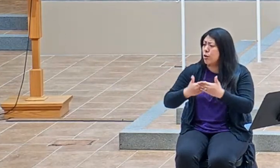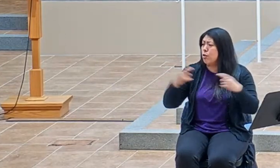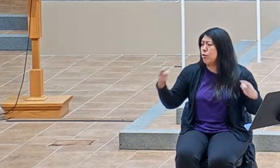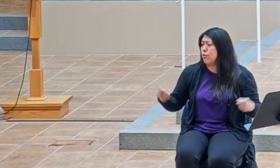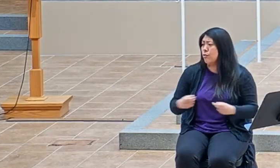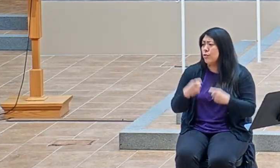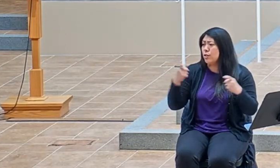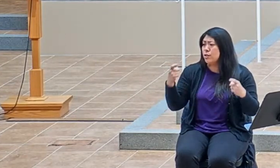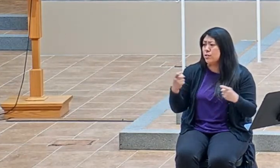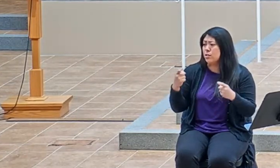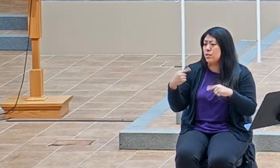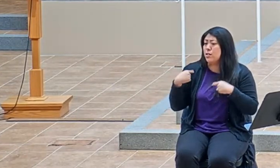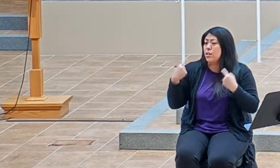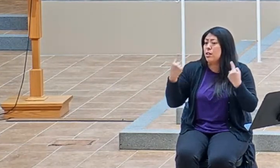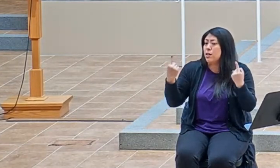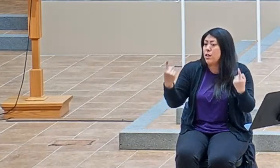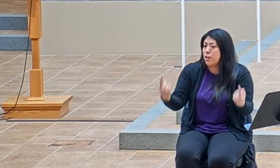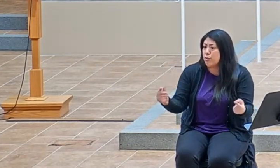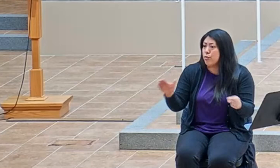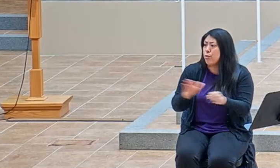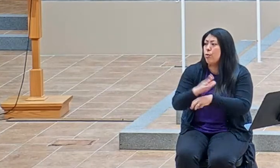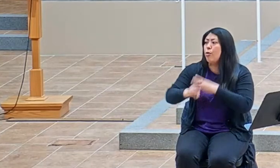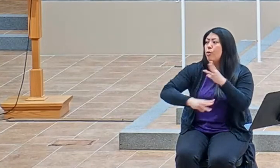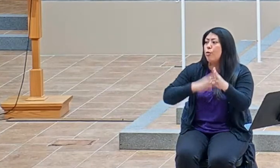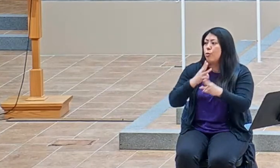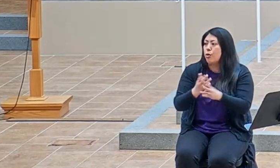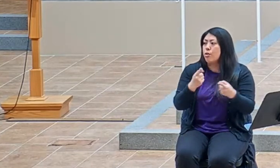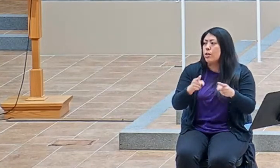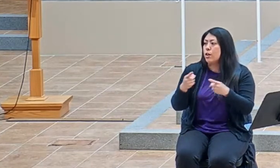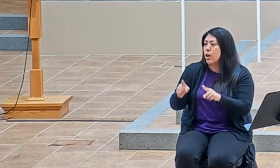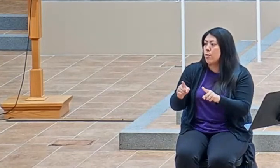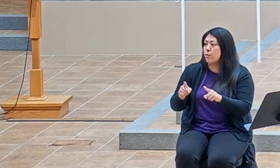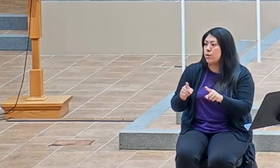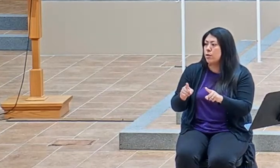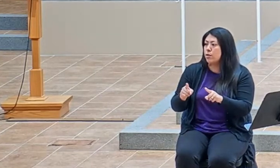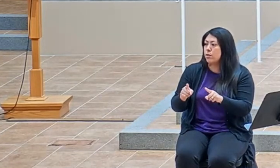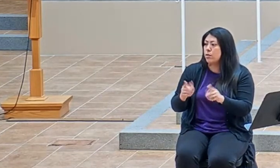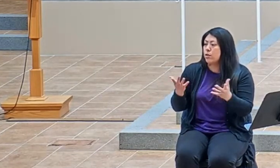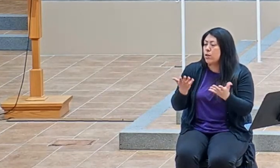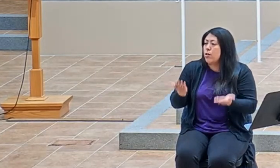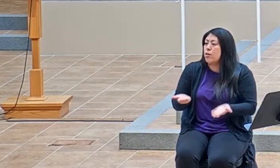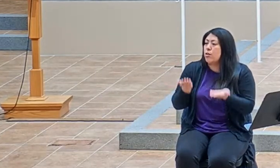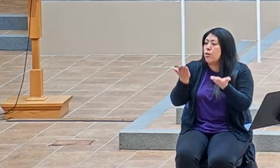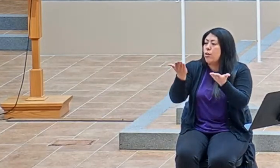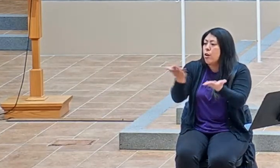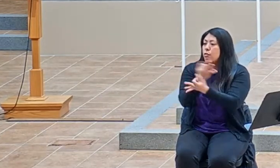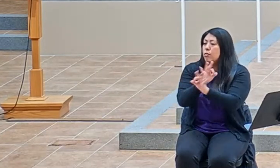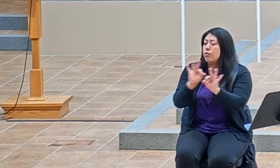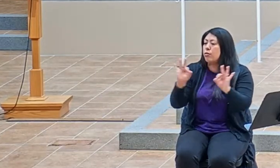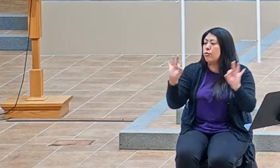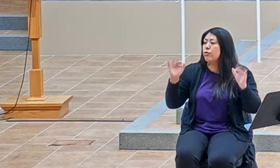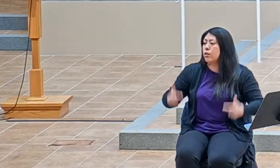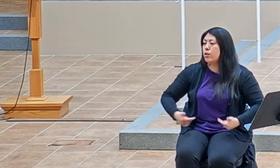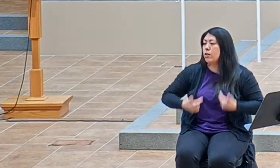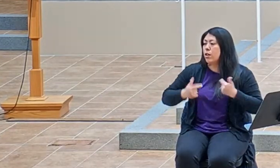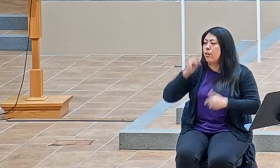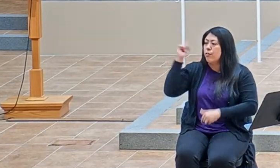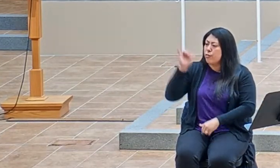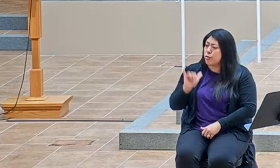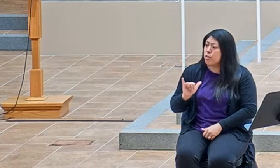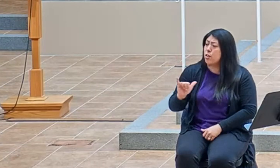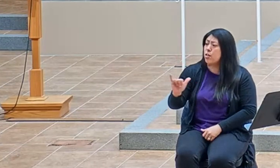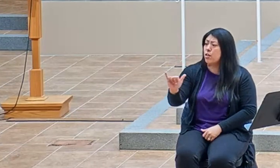sins ever in the world, and offers free life,